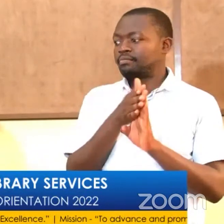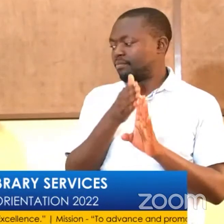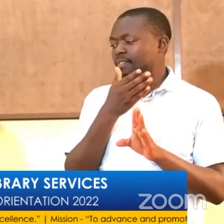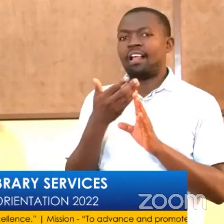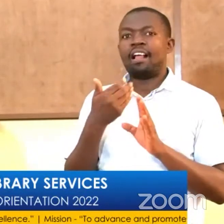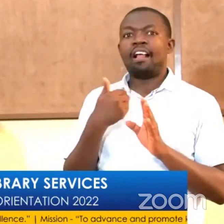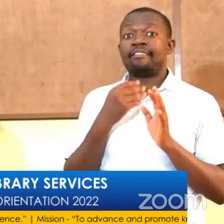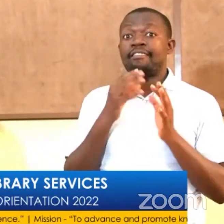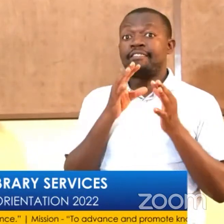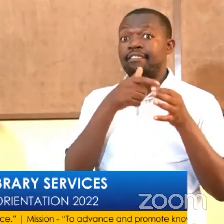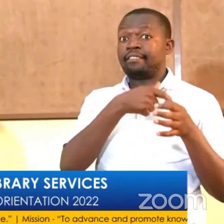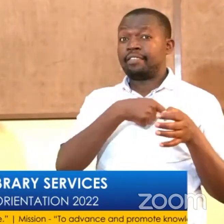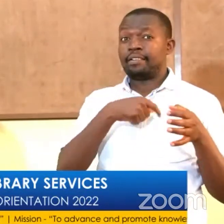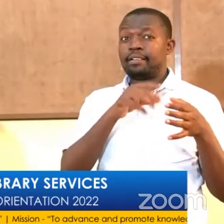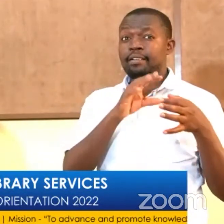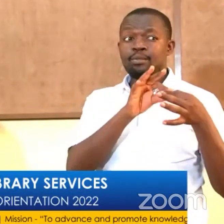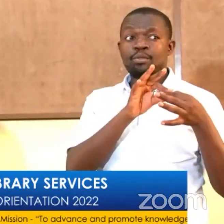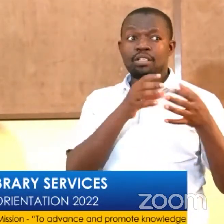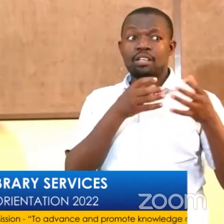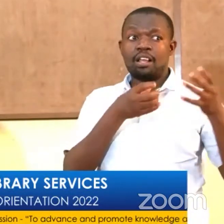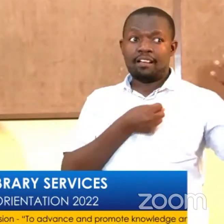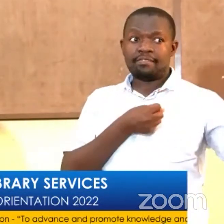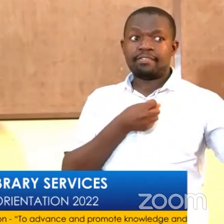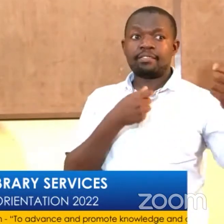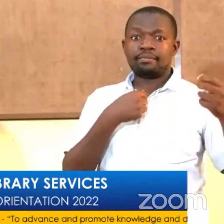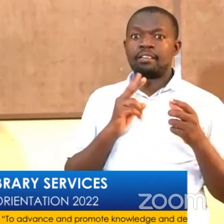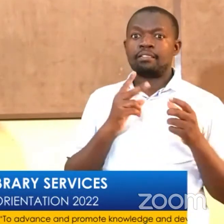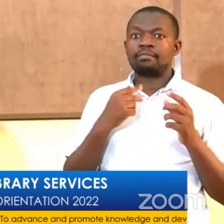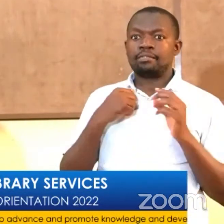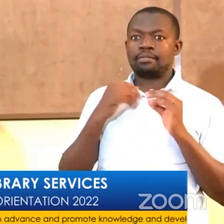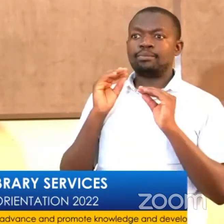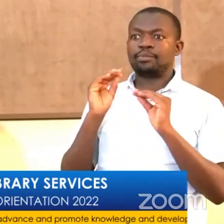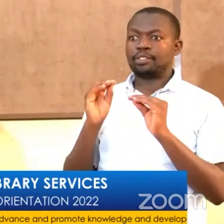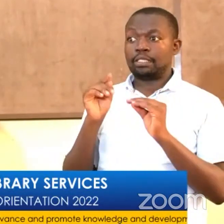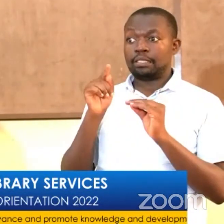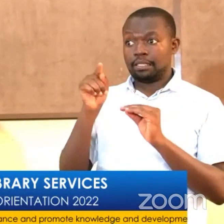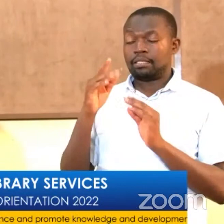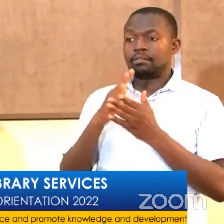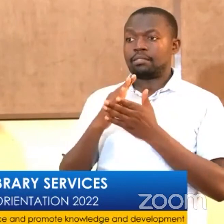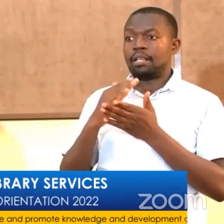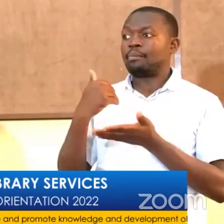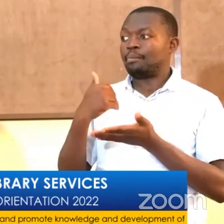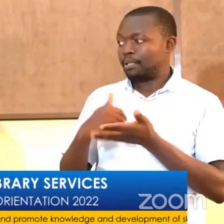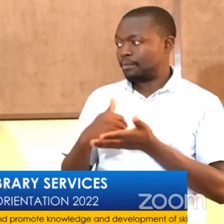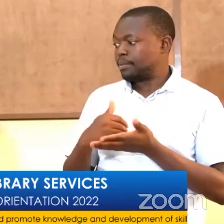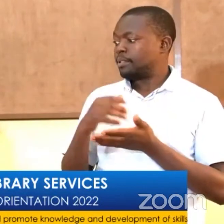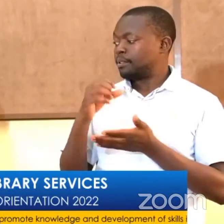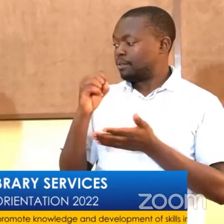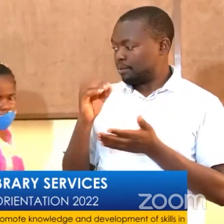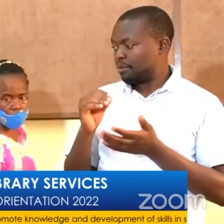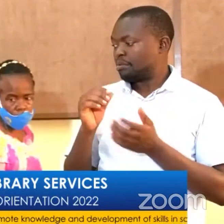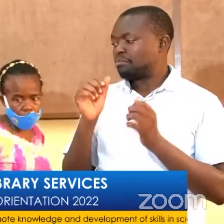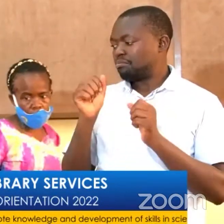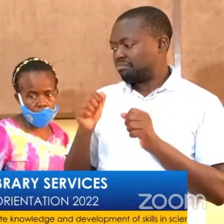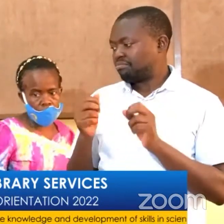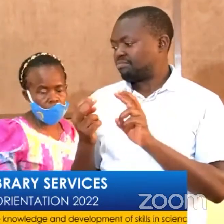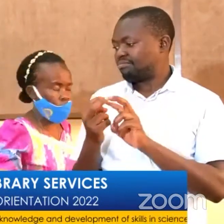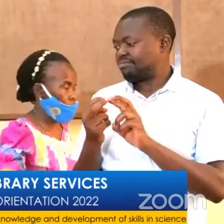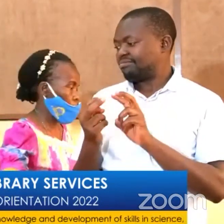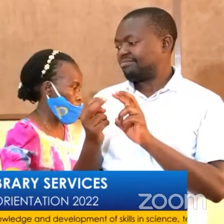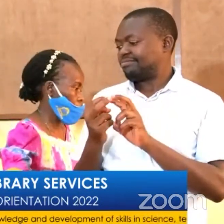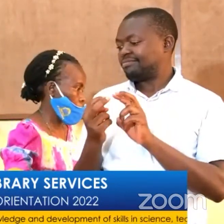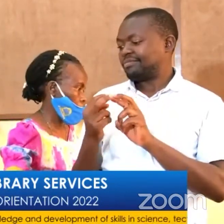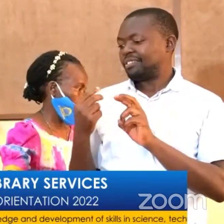I also happen to be teaching under that department, so you can contact me for